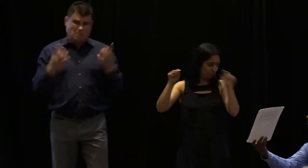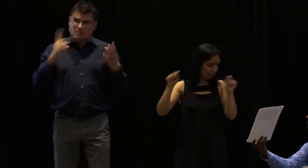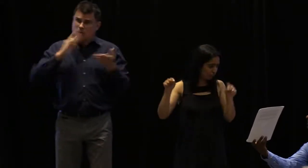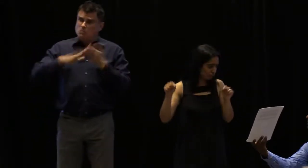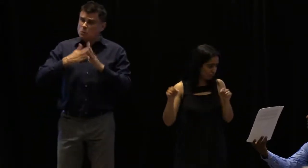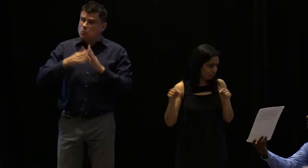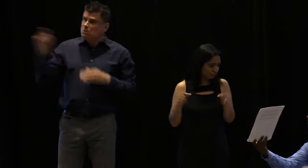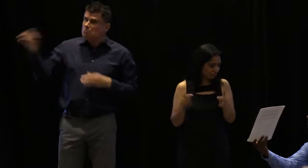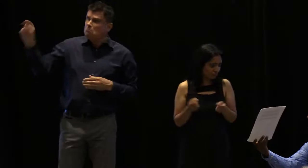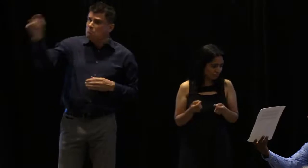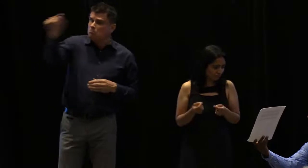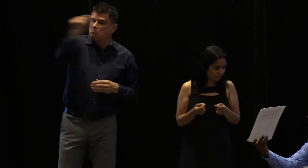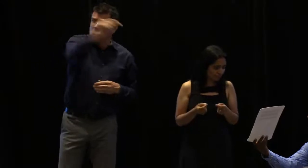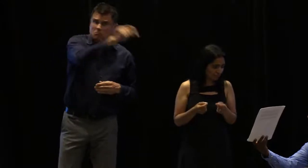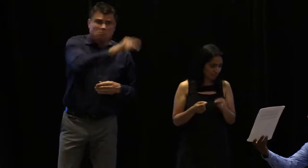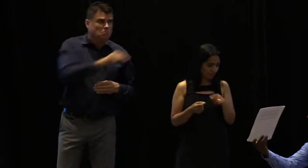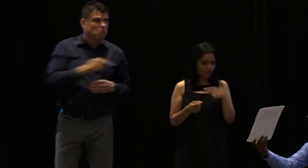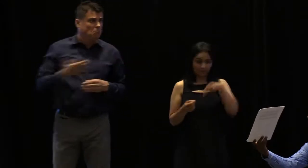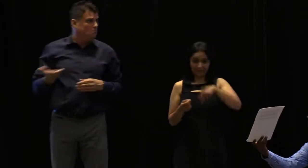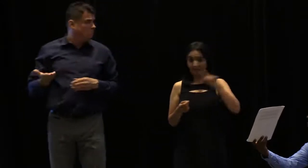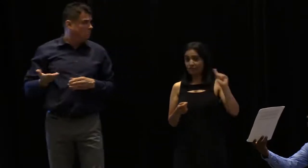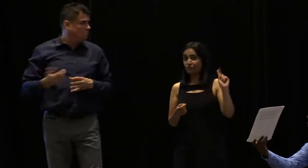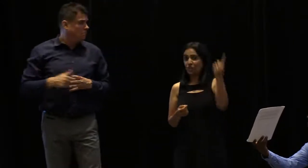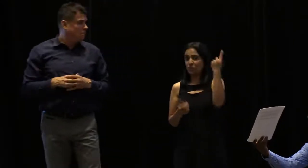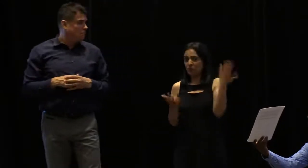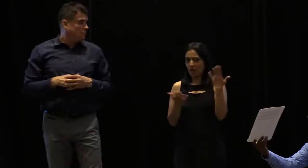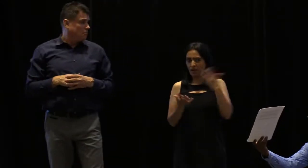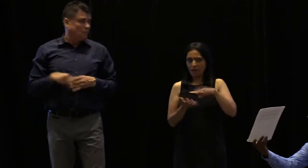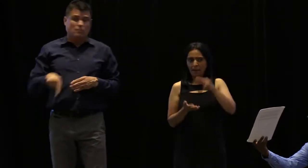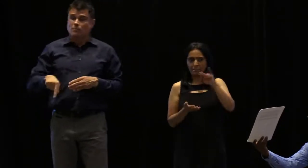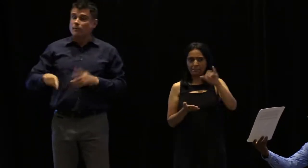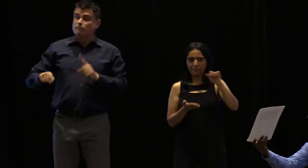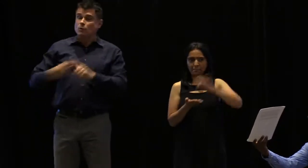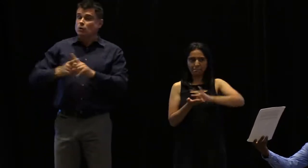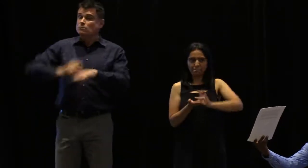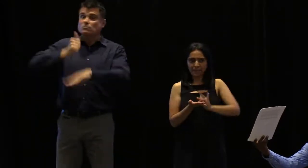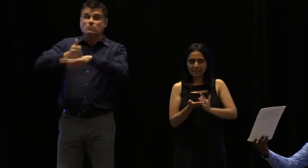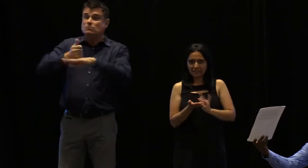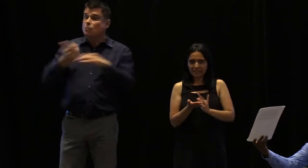So many individuals in the deaf community